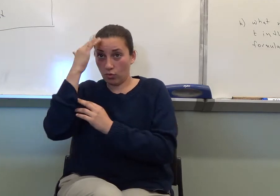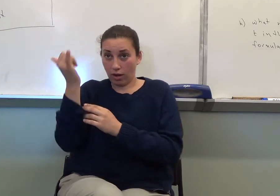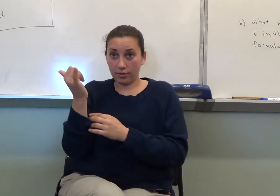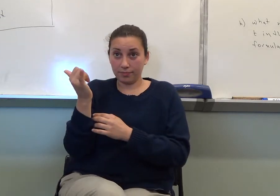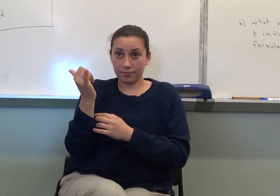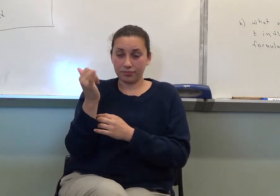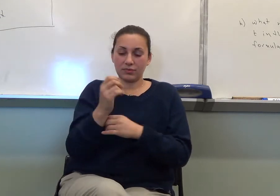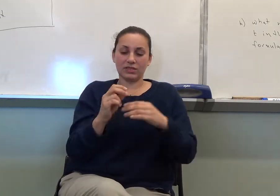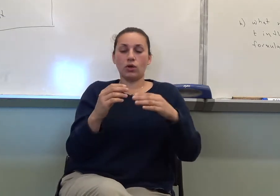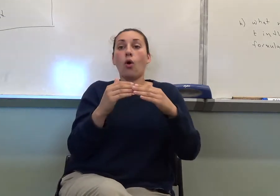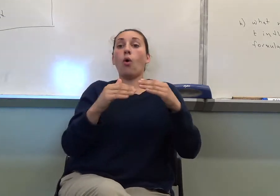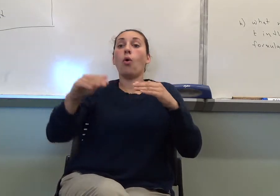be?